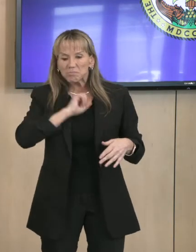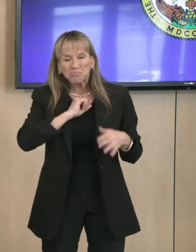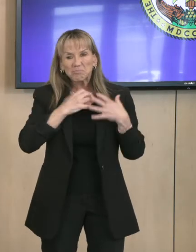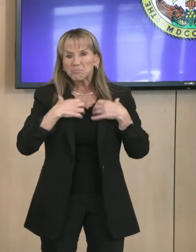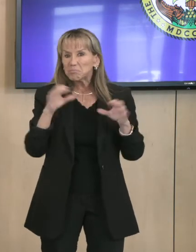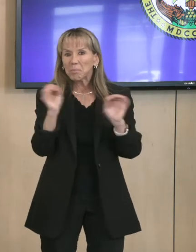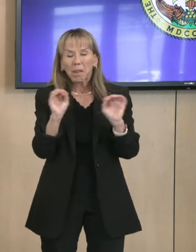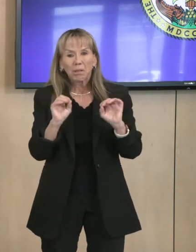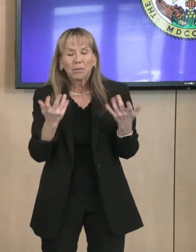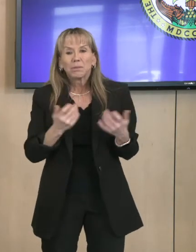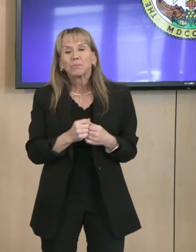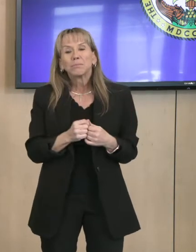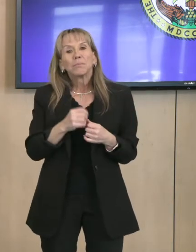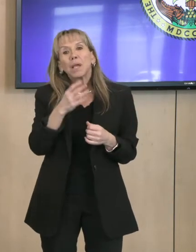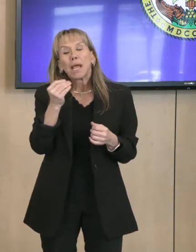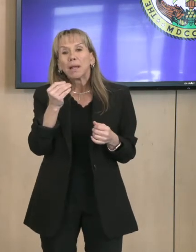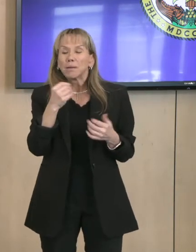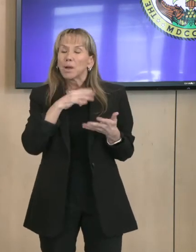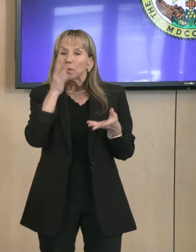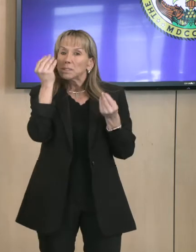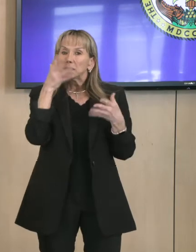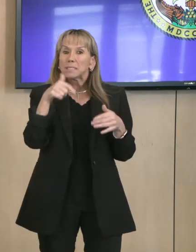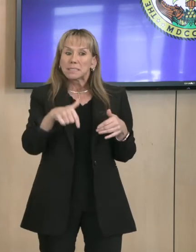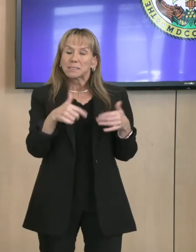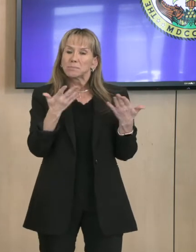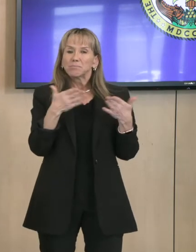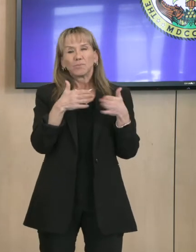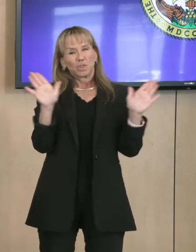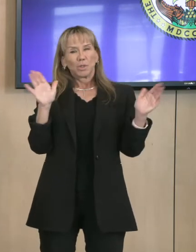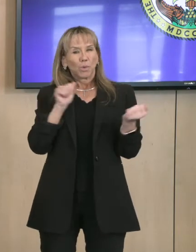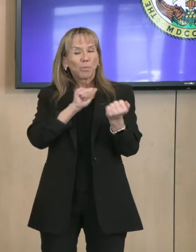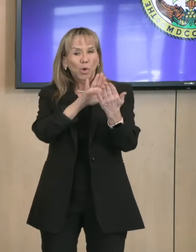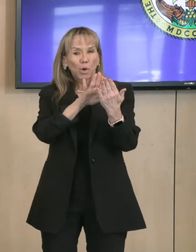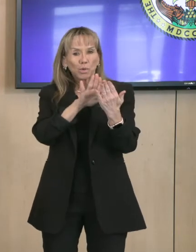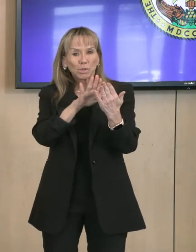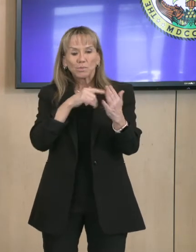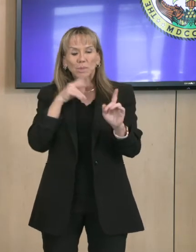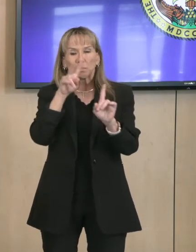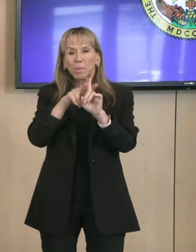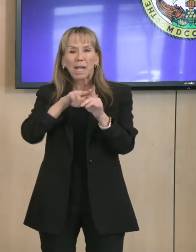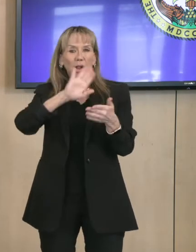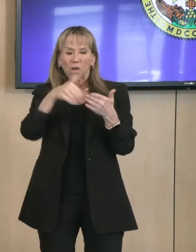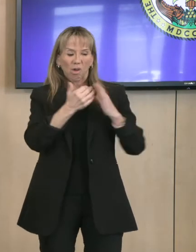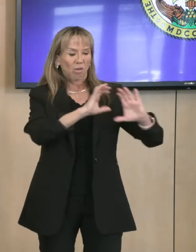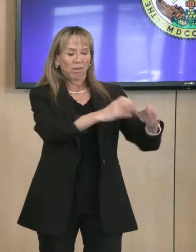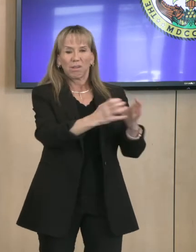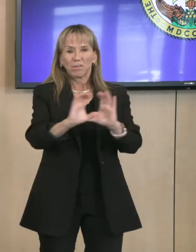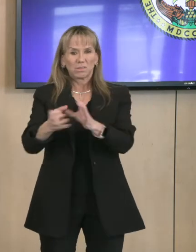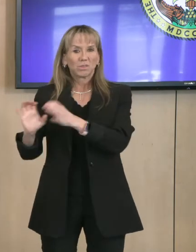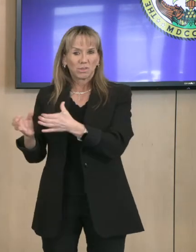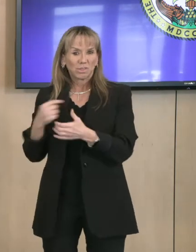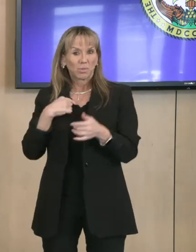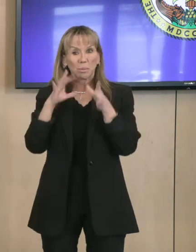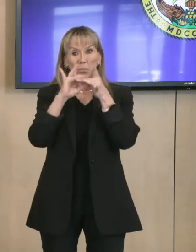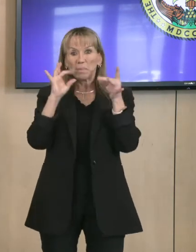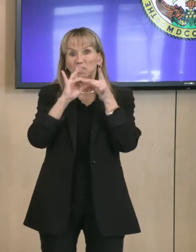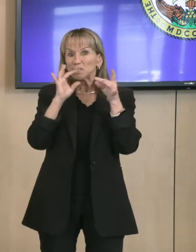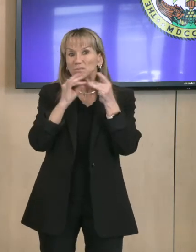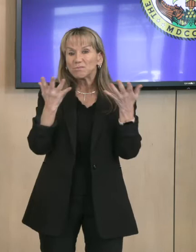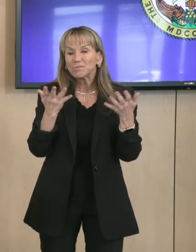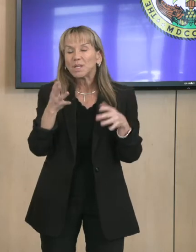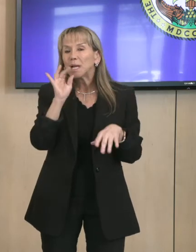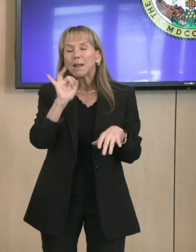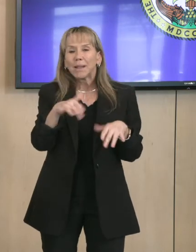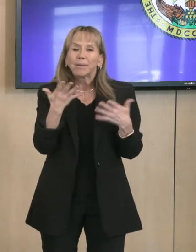I will say that this is the general approach which has been applied in all the clusters that have been mentioned in the media. And again, that's